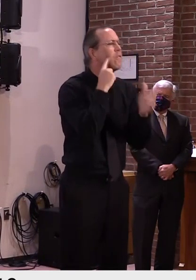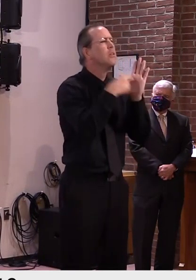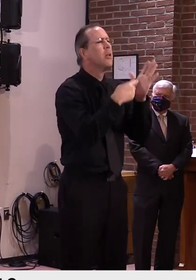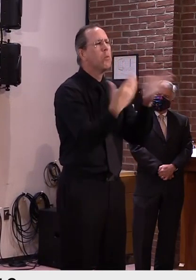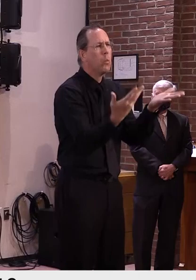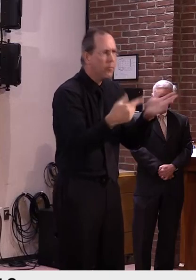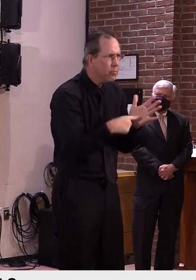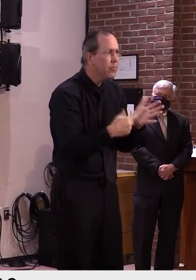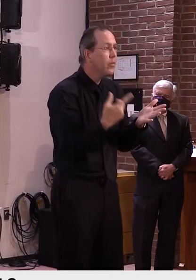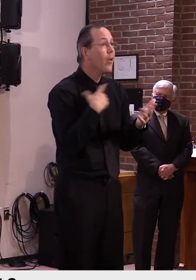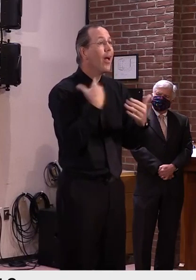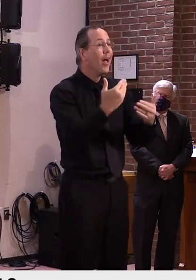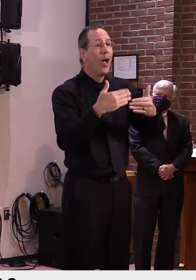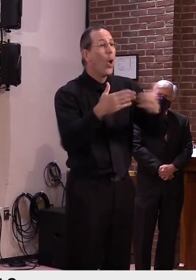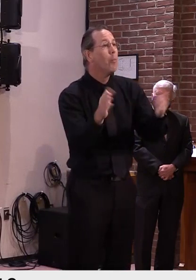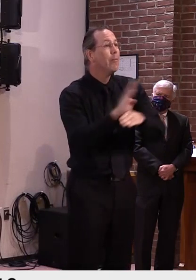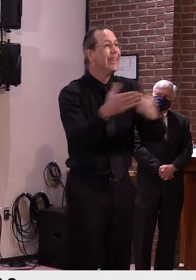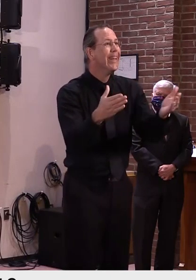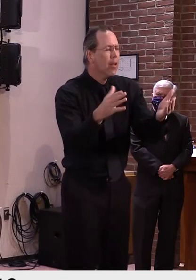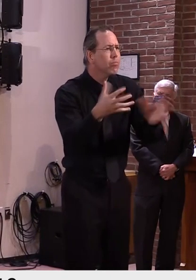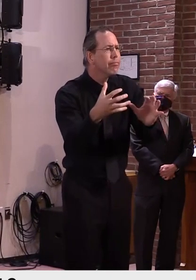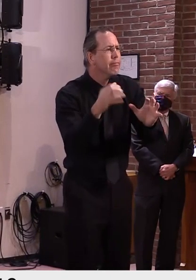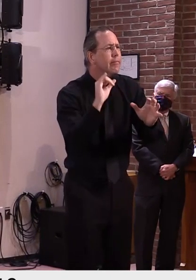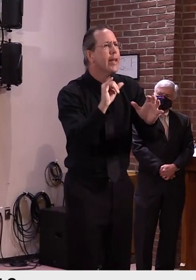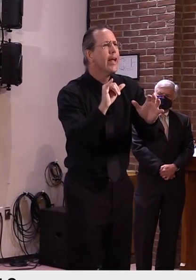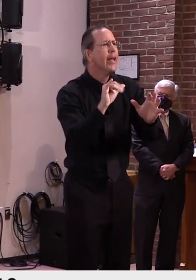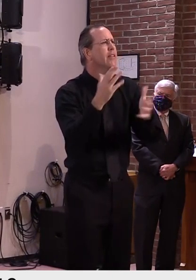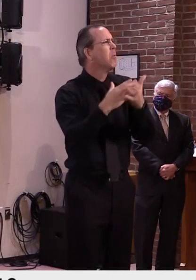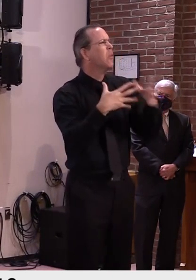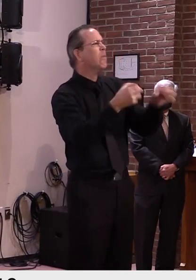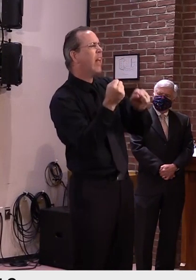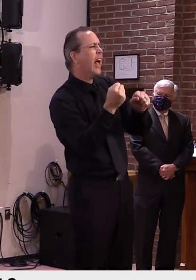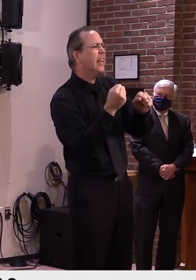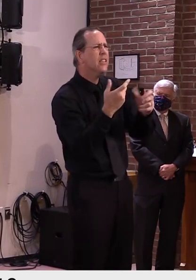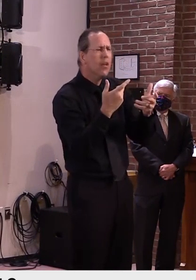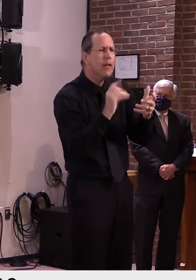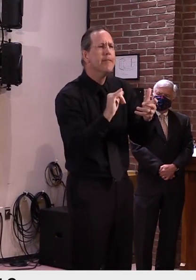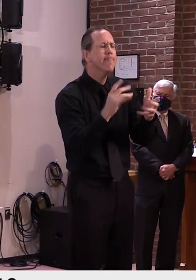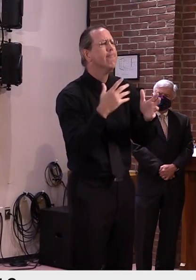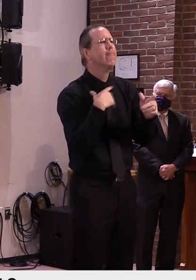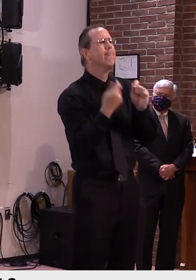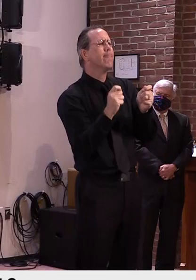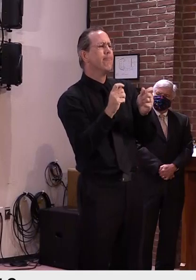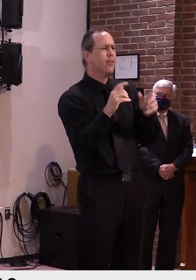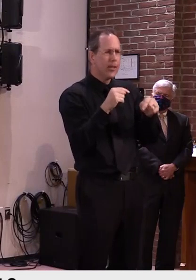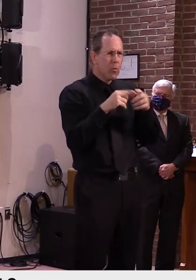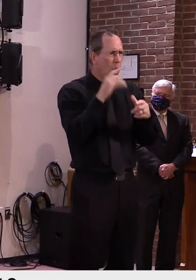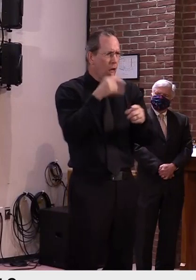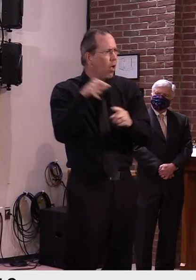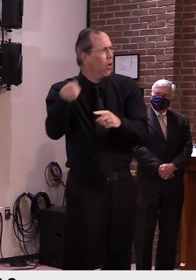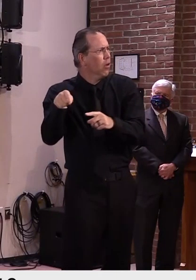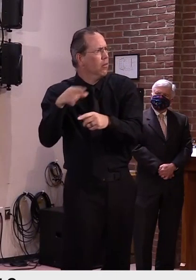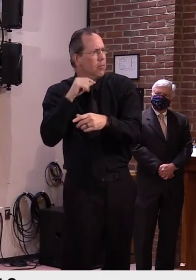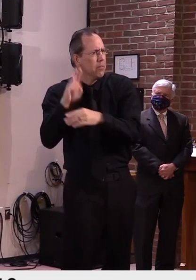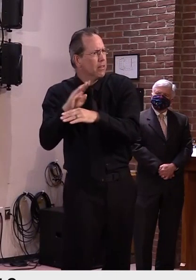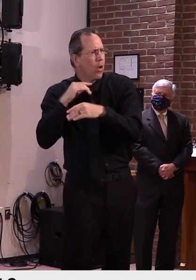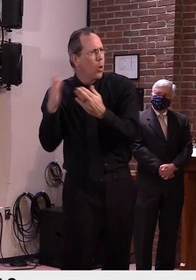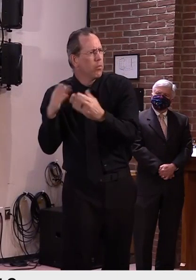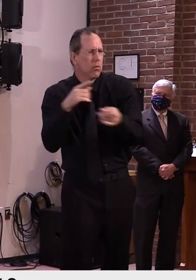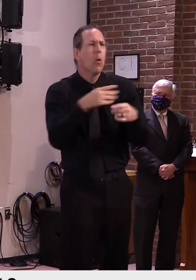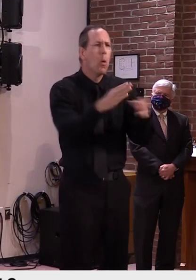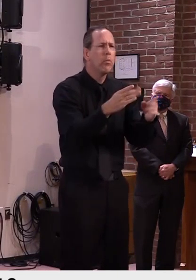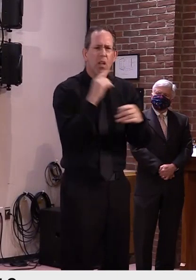side, well, if it's safe to do X, why isn't it safe to do Y? And from the other side, we